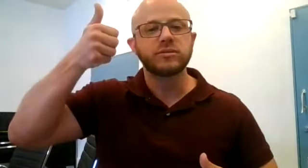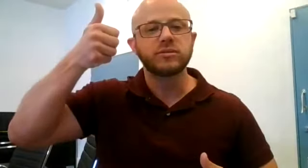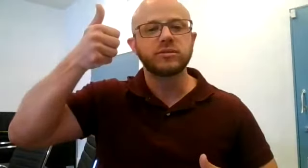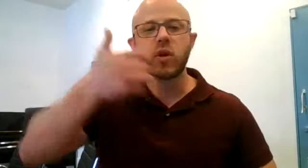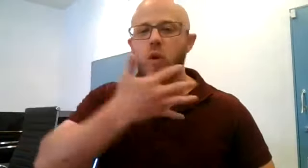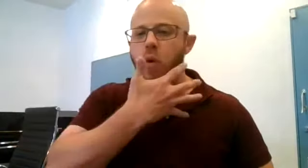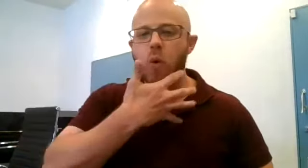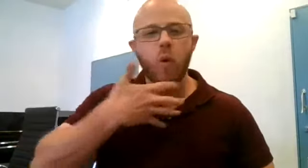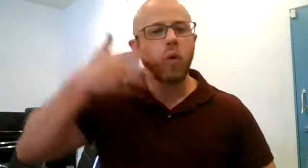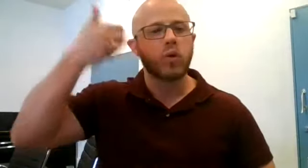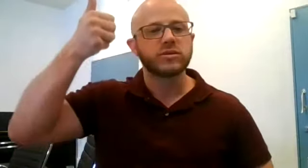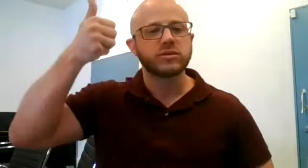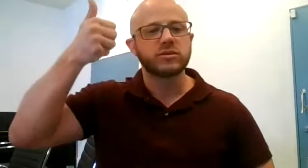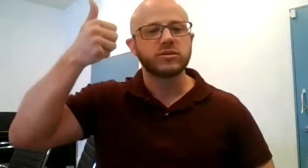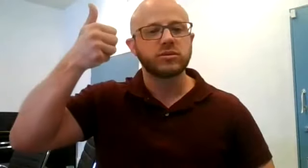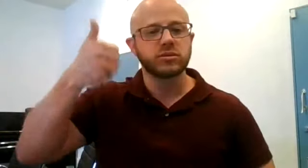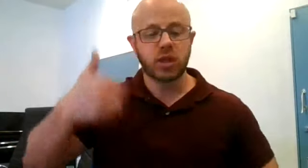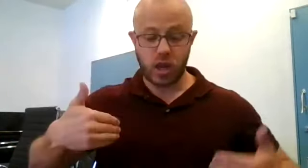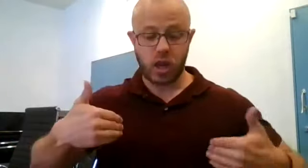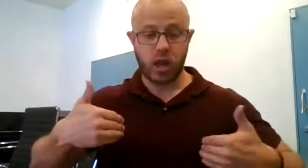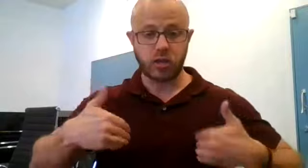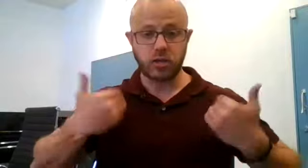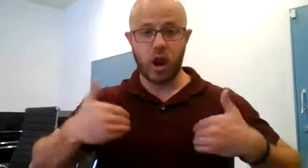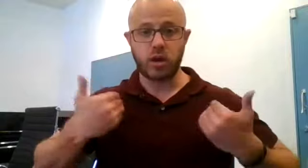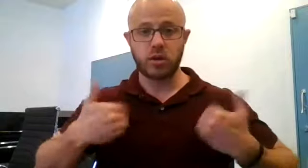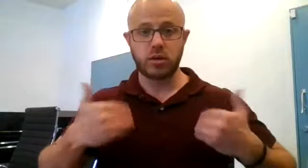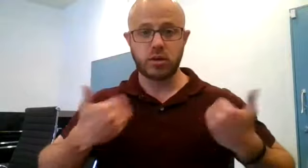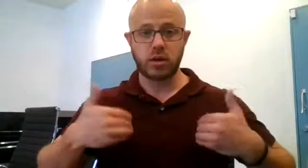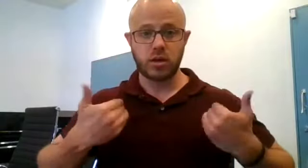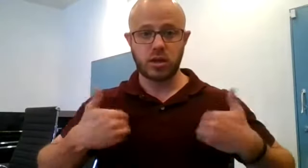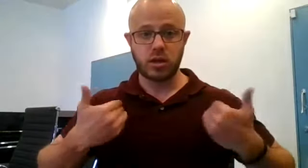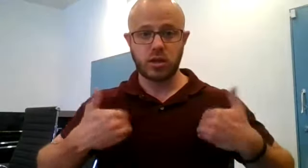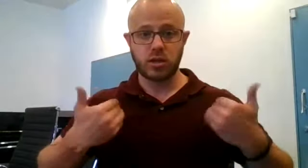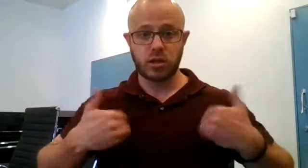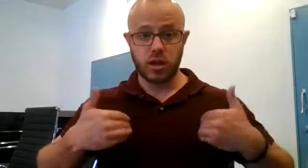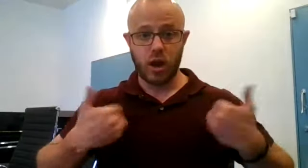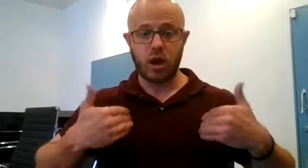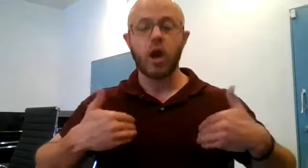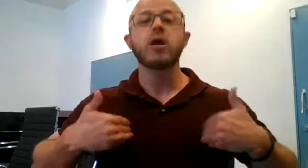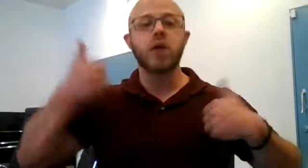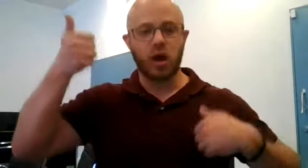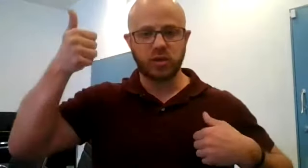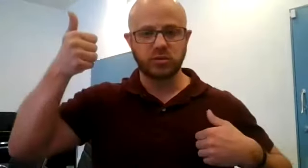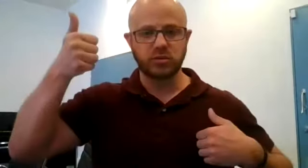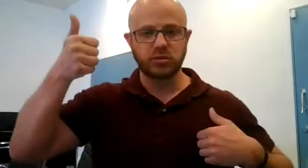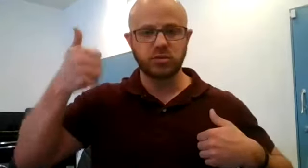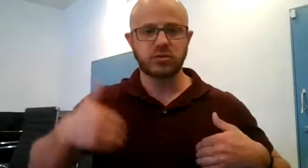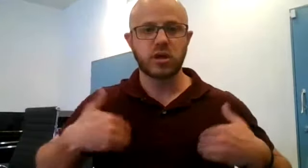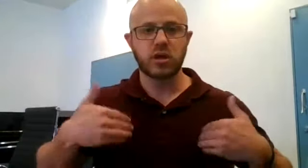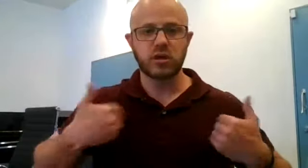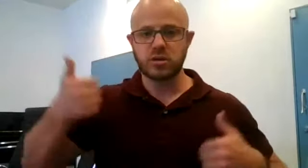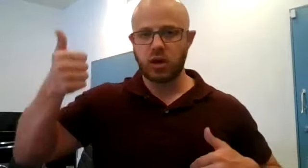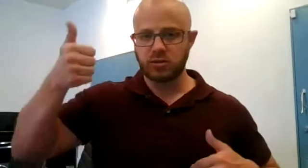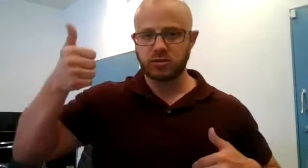Oldest is the sign for oldest. Young, this is youngest.